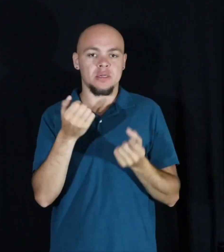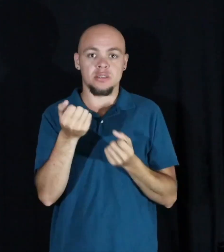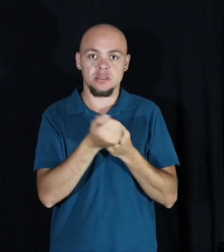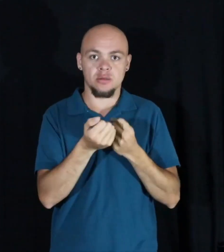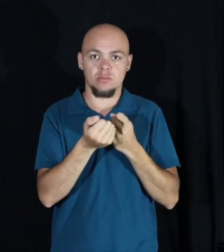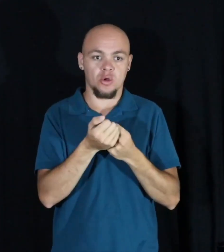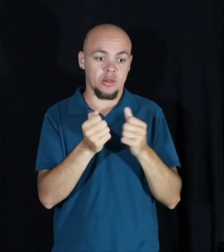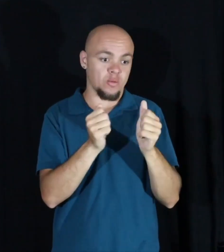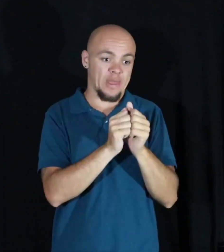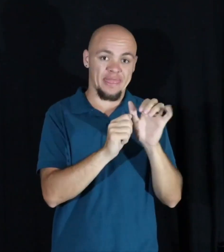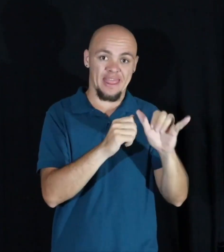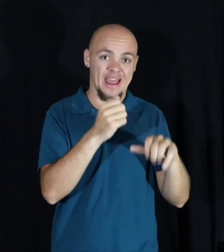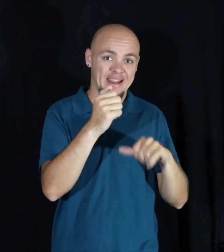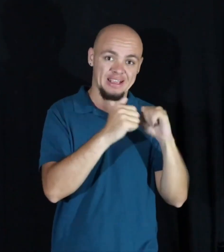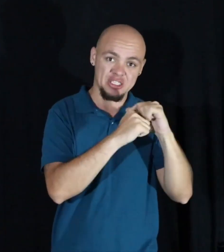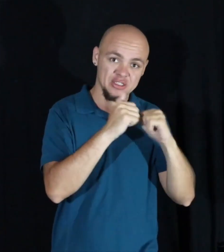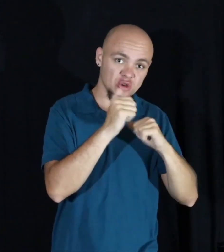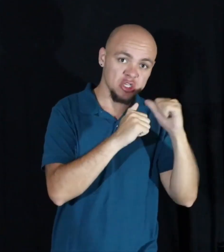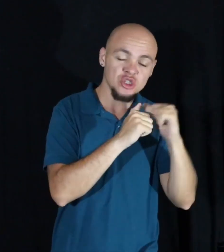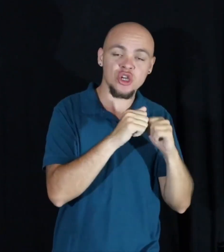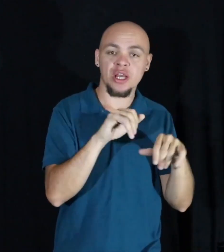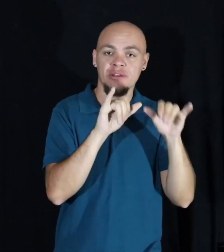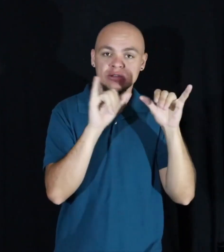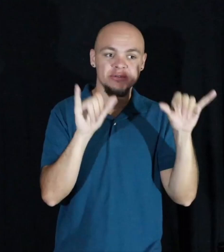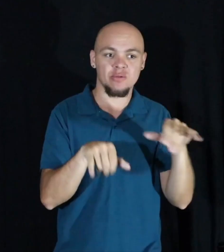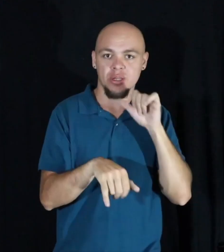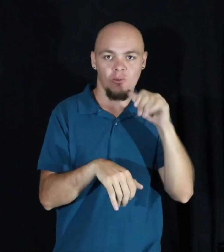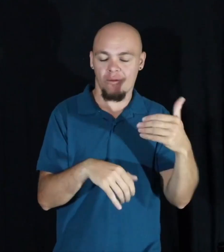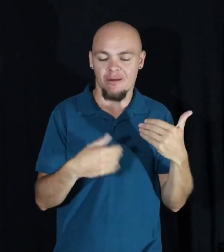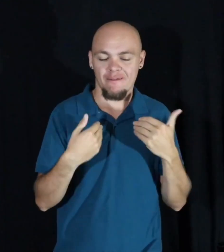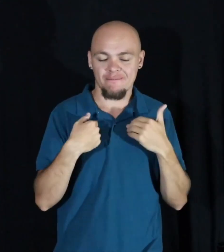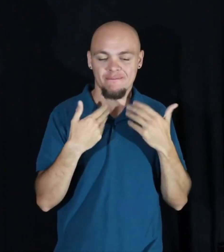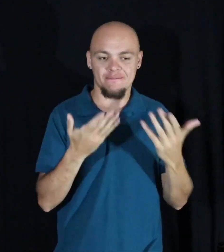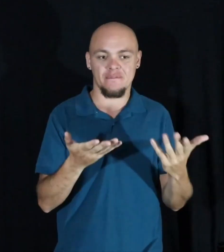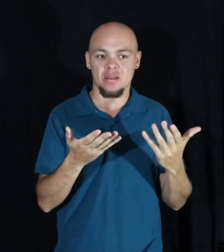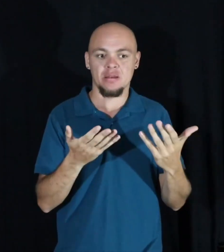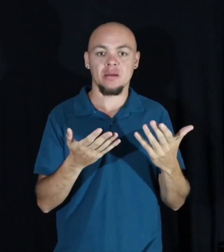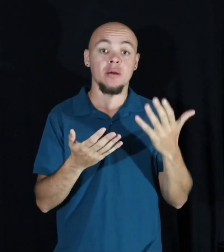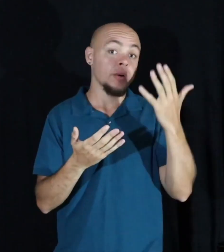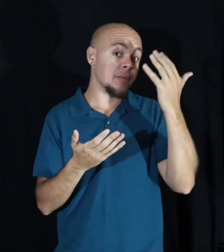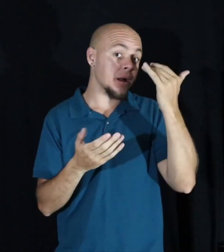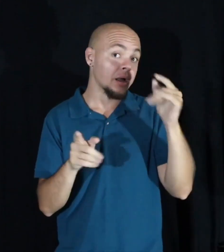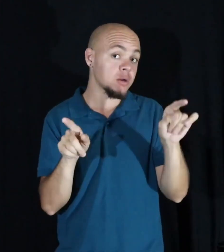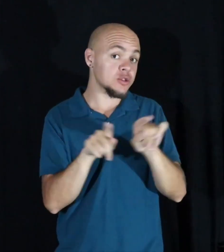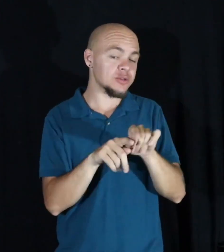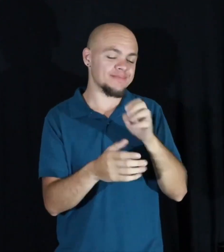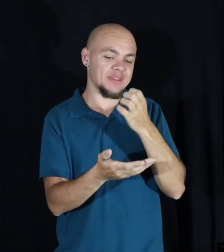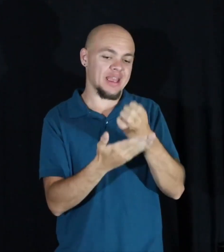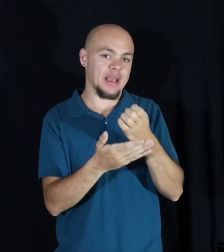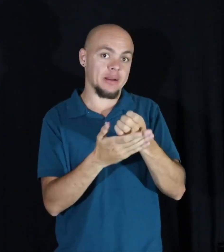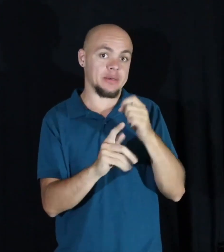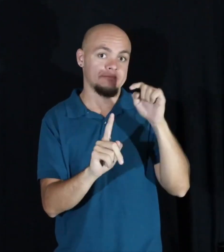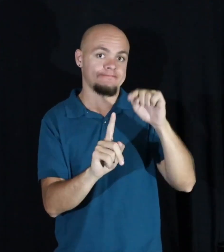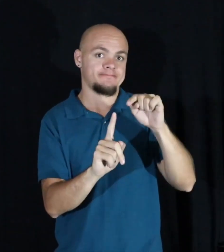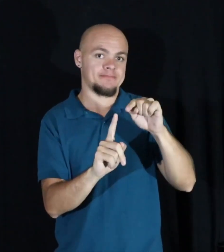that infrastructure and the institutions that we need and desire. And a lot of it is also because the economy in Nigeria